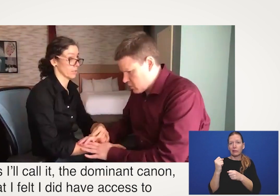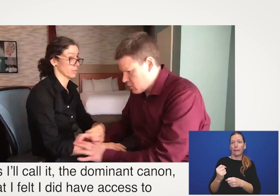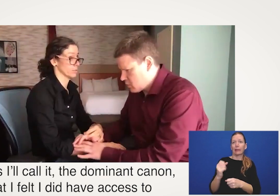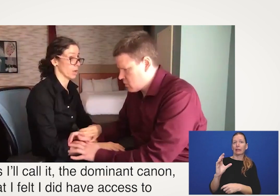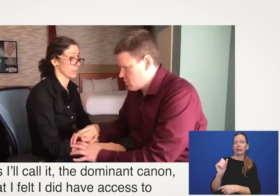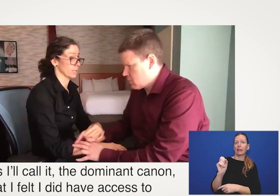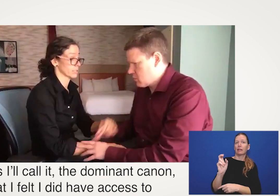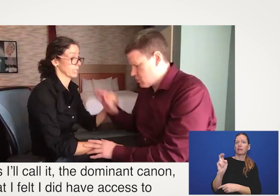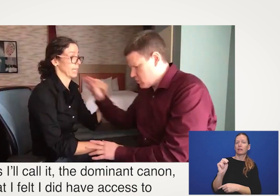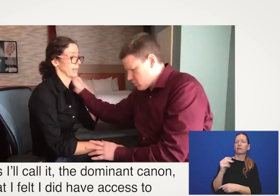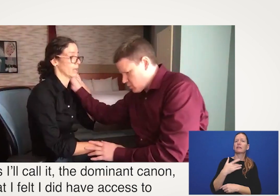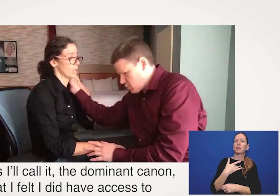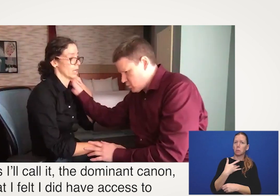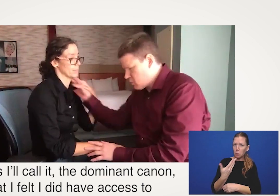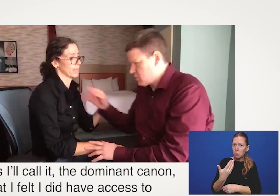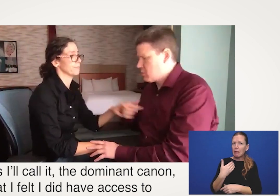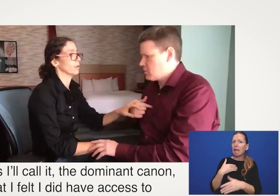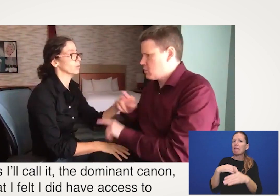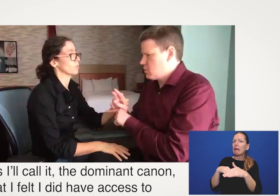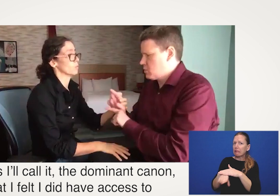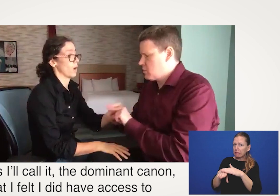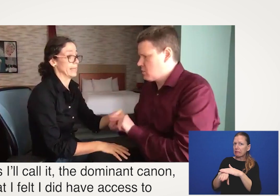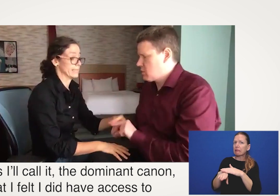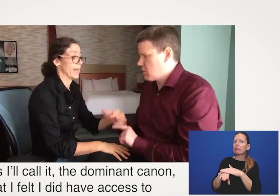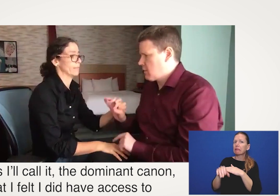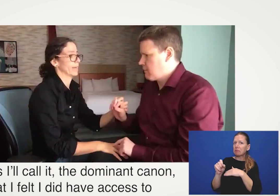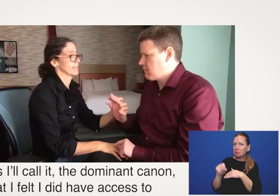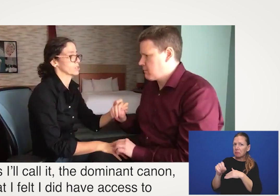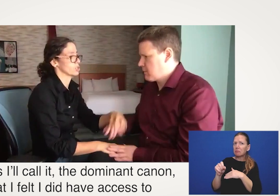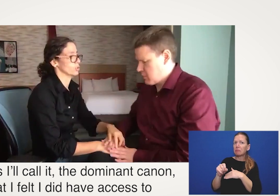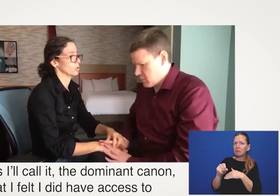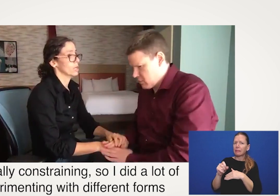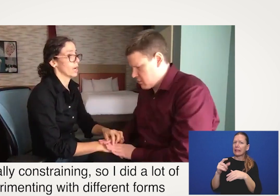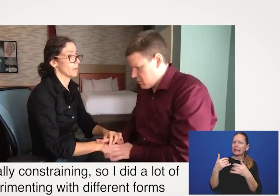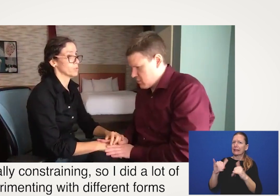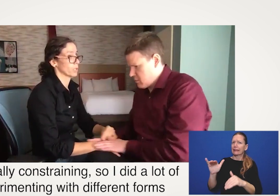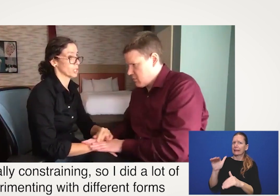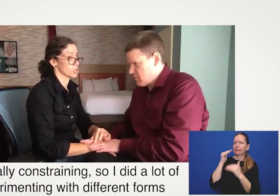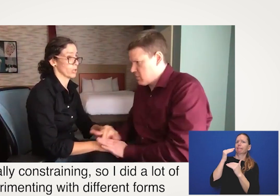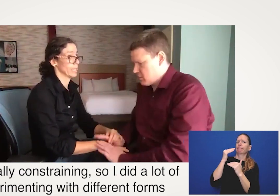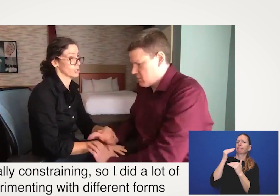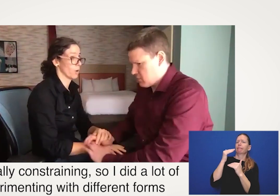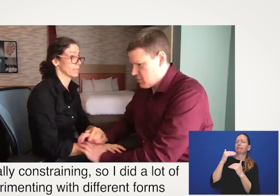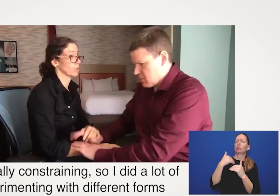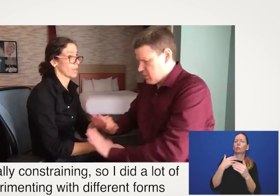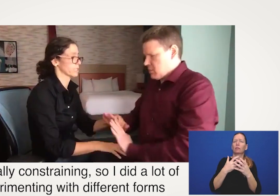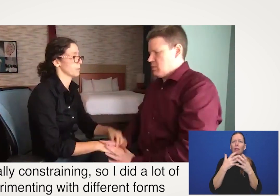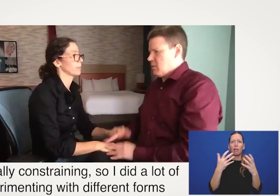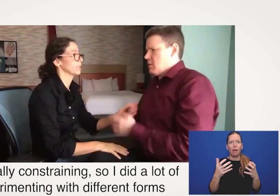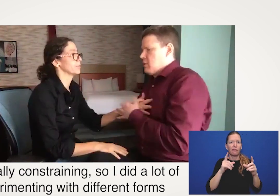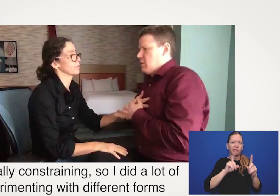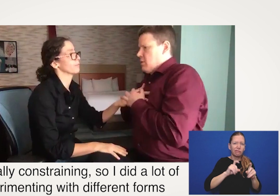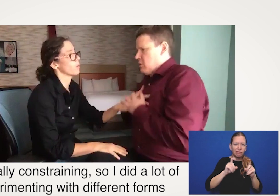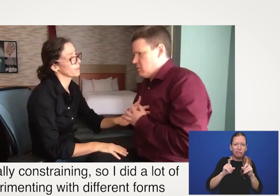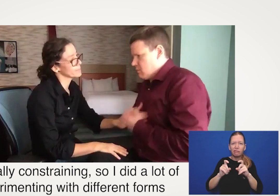it the dominant canon that I felt I did have access to was really constraining. So I did a lot of